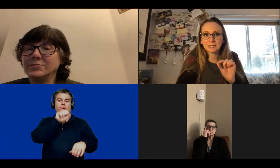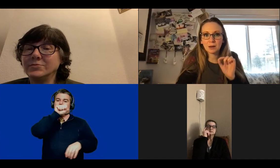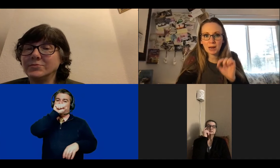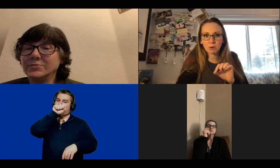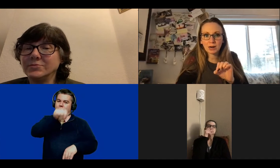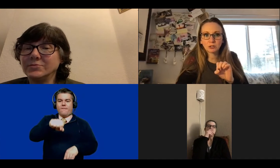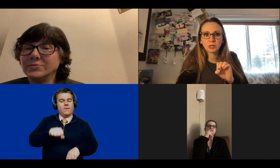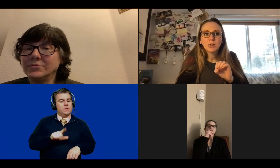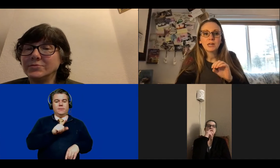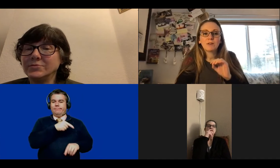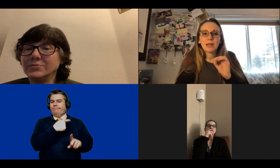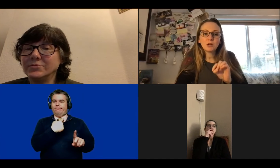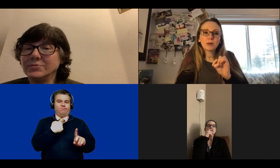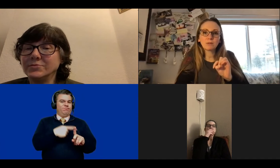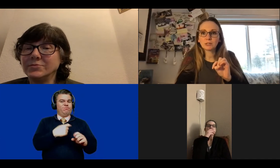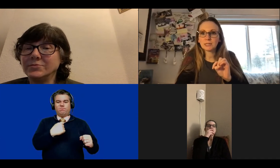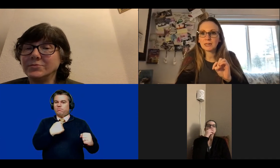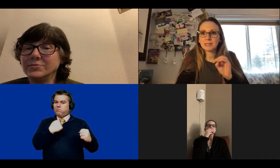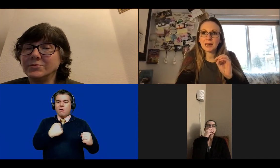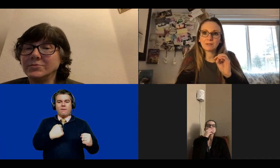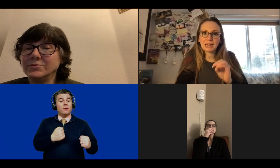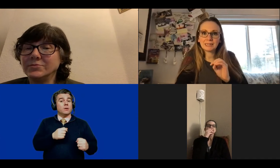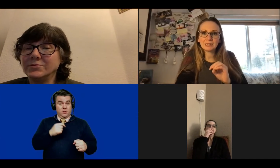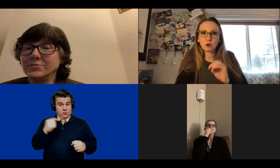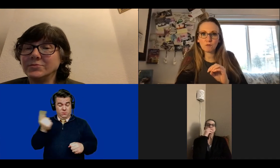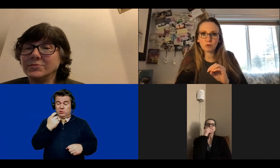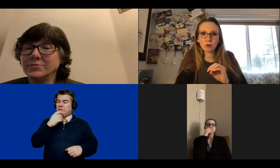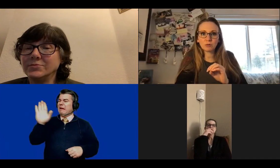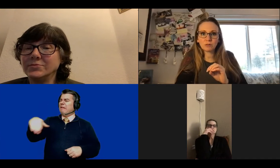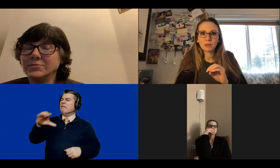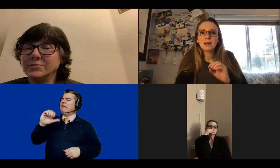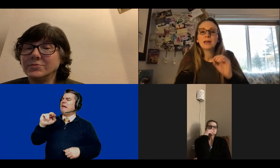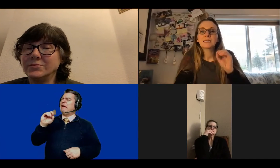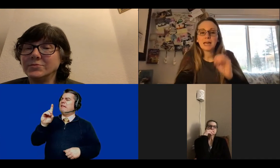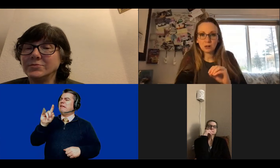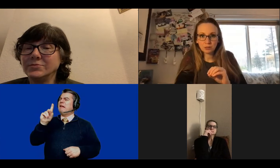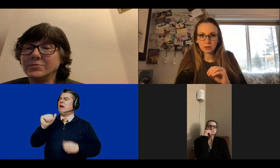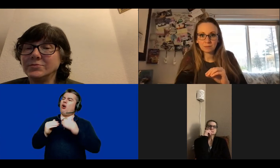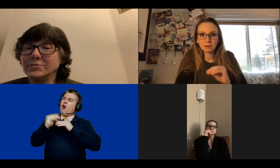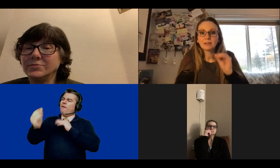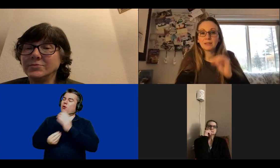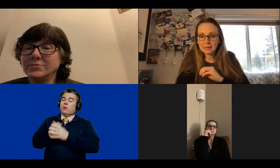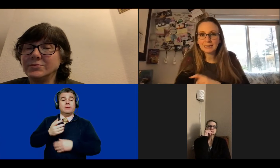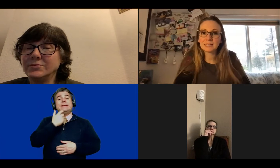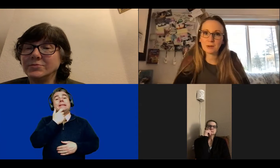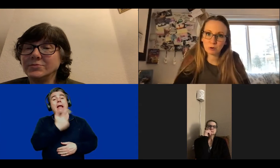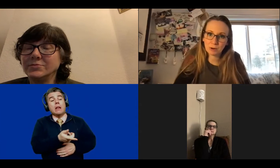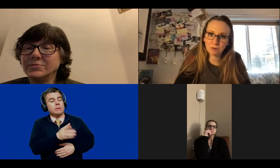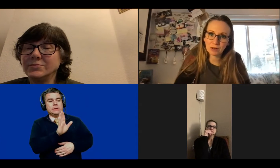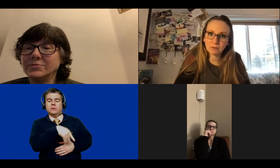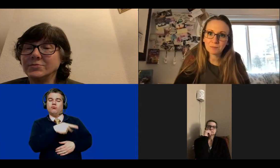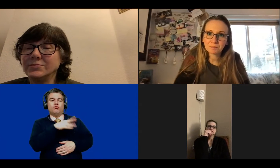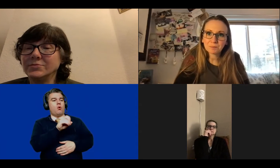It is a powerhouse. If anyone ever says they have candida overgrowth, tell them they need to